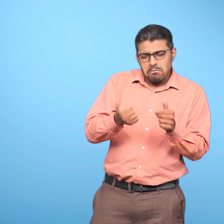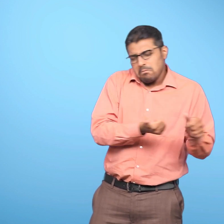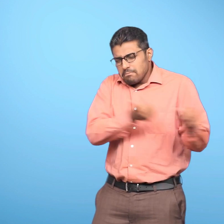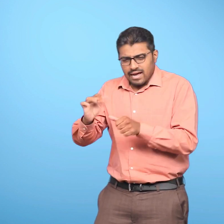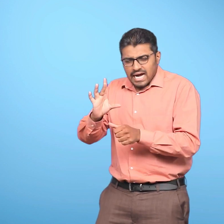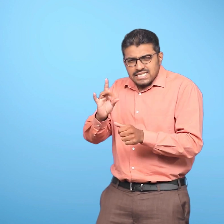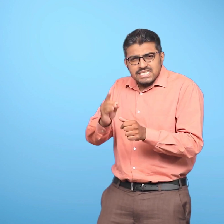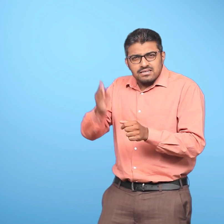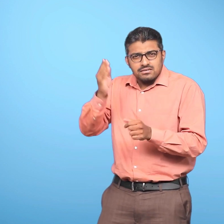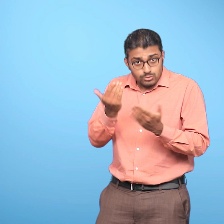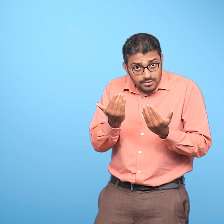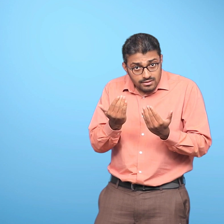Yes or no.